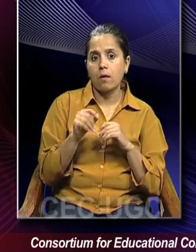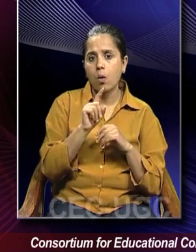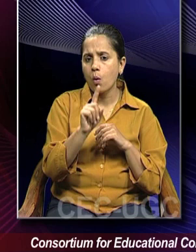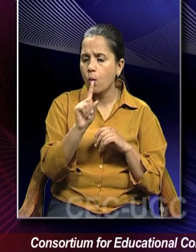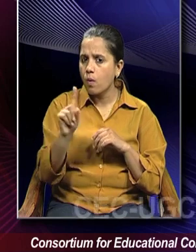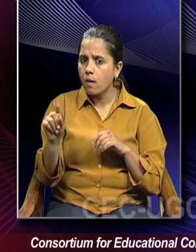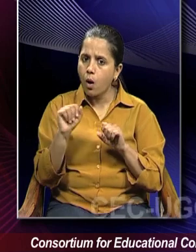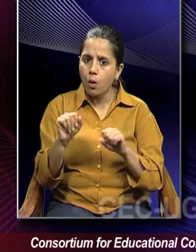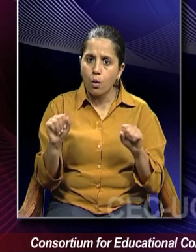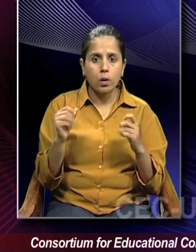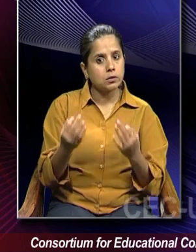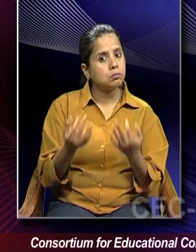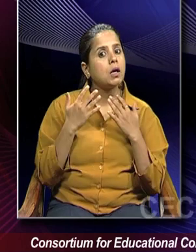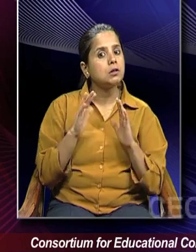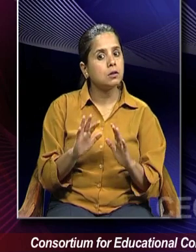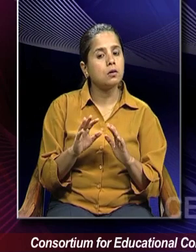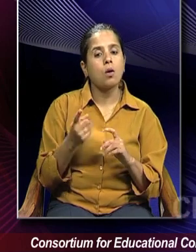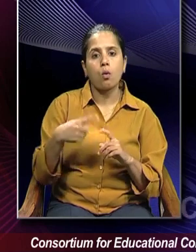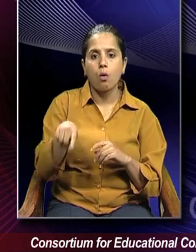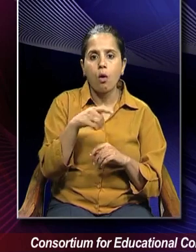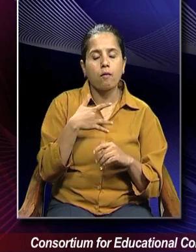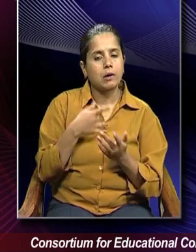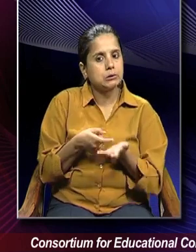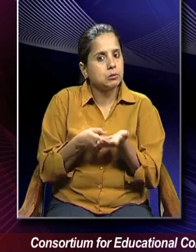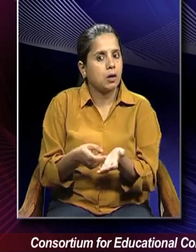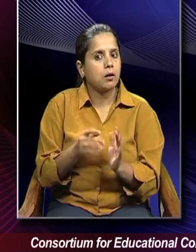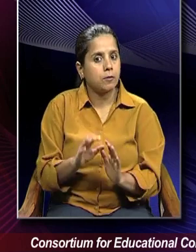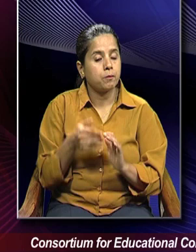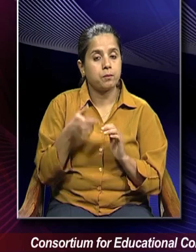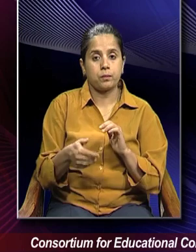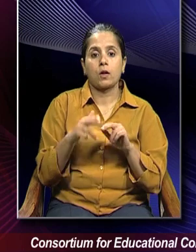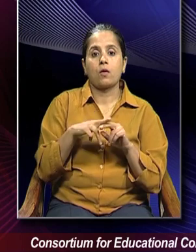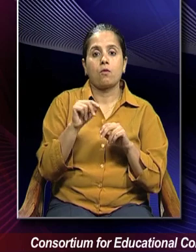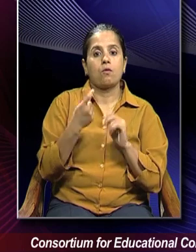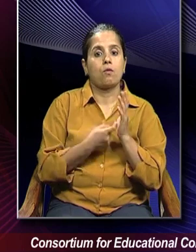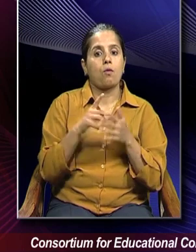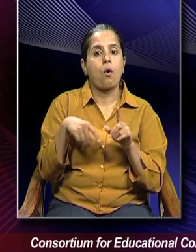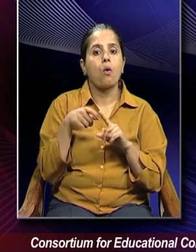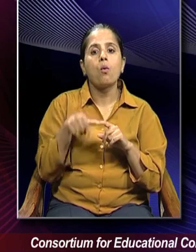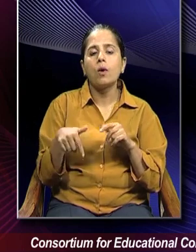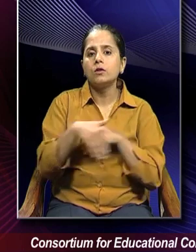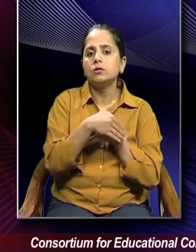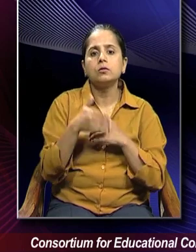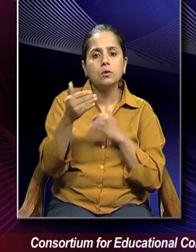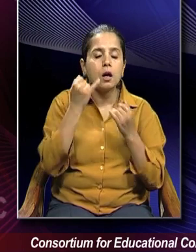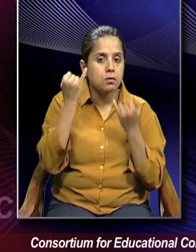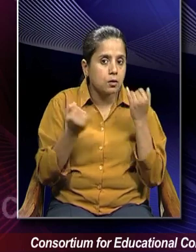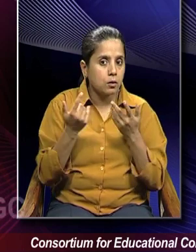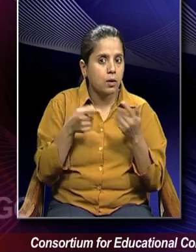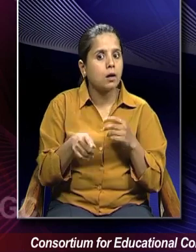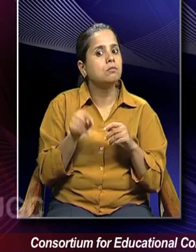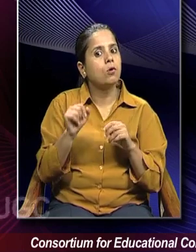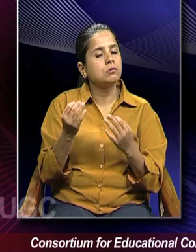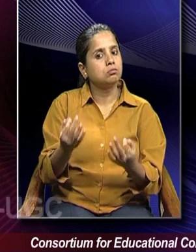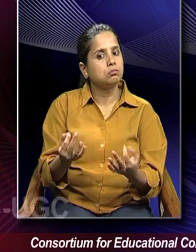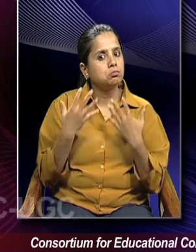in itself, and each one is being honored. In forward engineering, the search is for these kind of unique